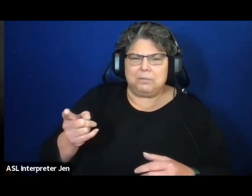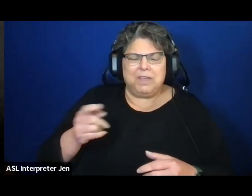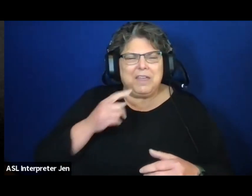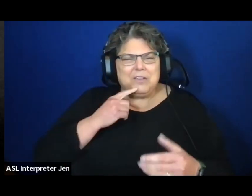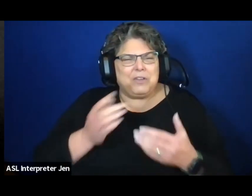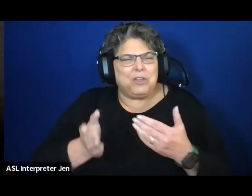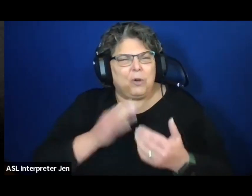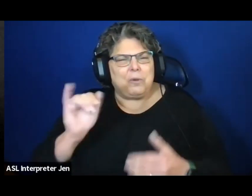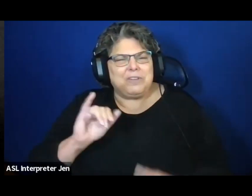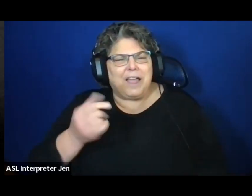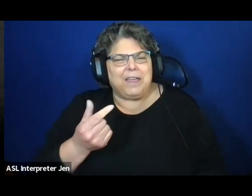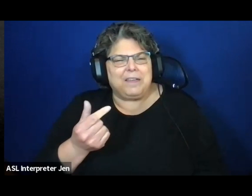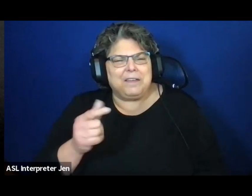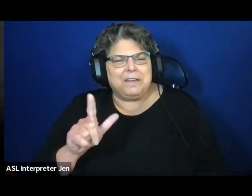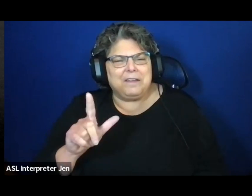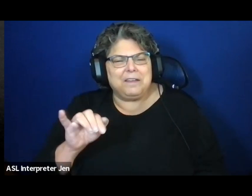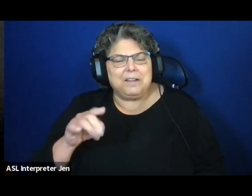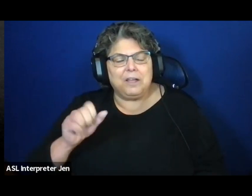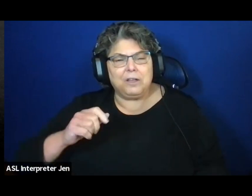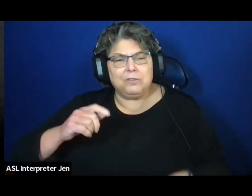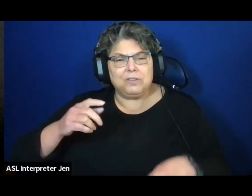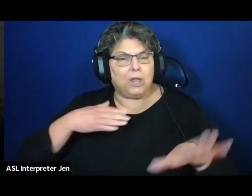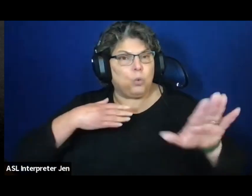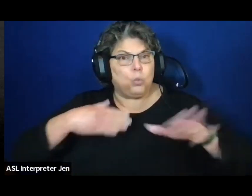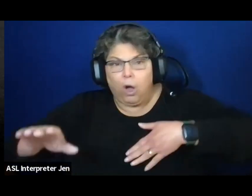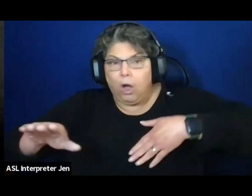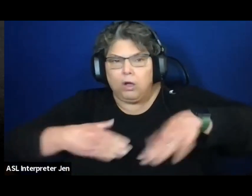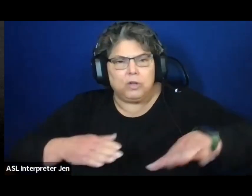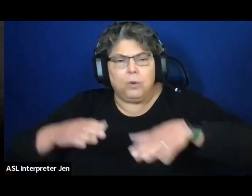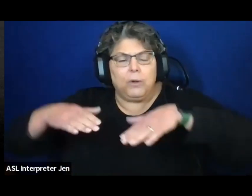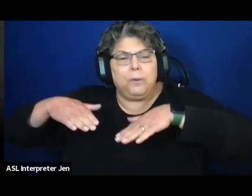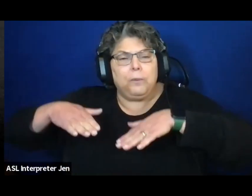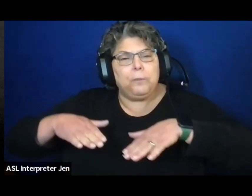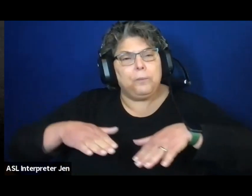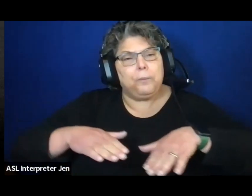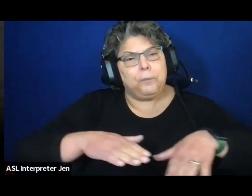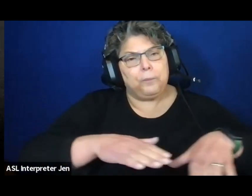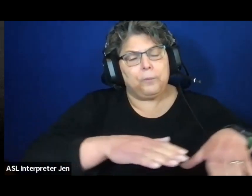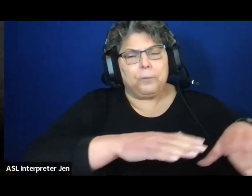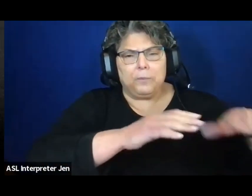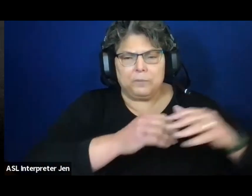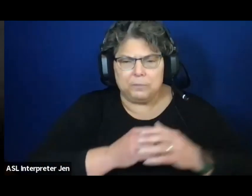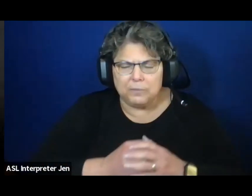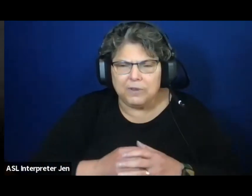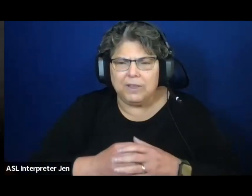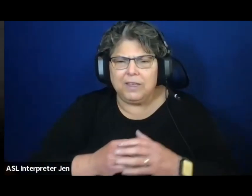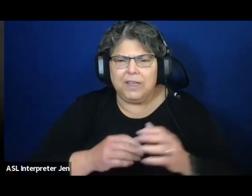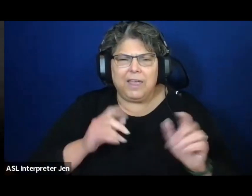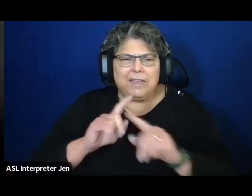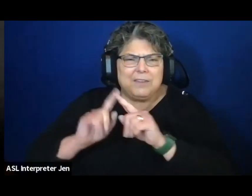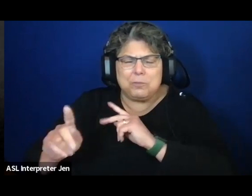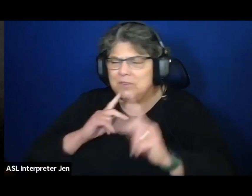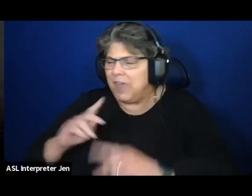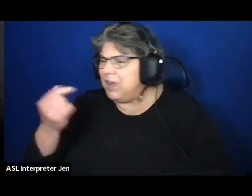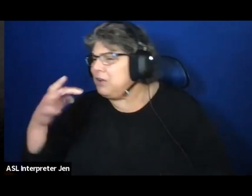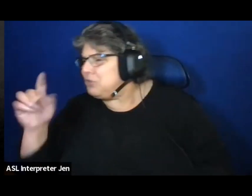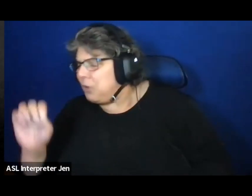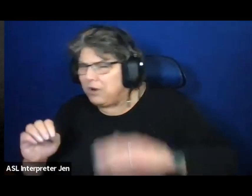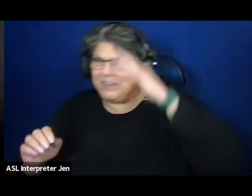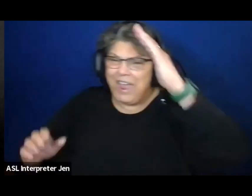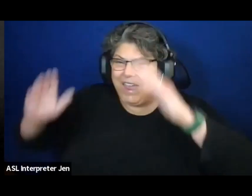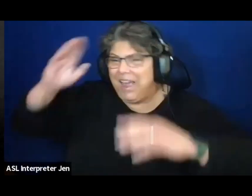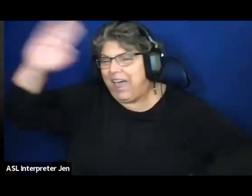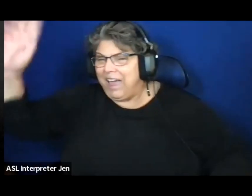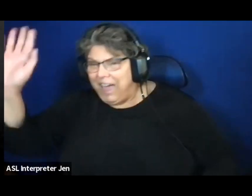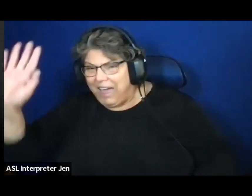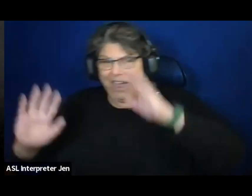he walks, so as he glided into the cafe, and was met with various iterations of George, hey George, hi George, by